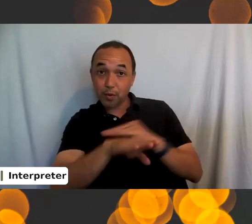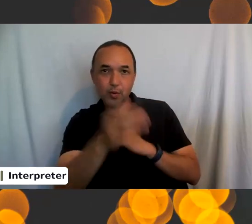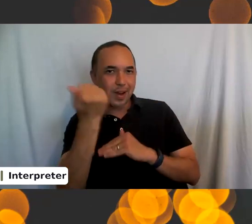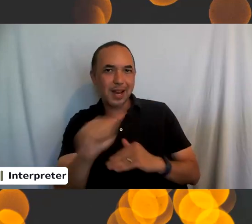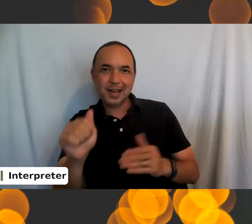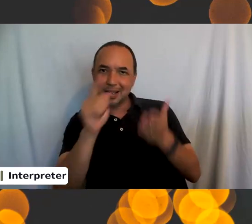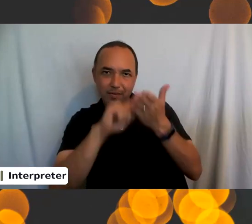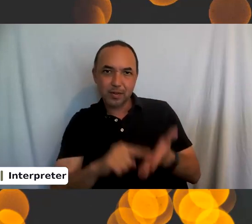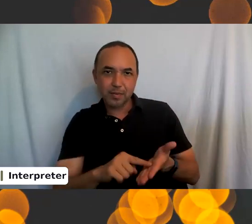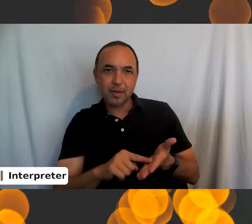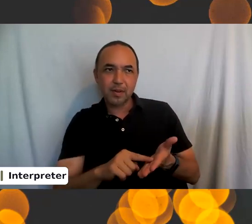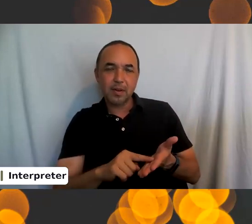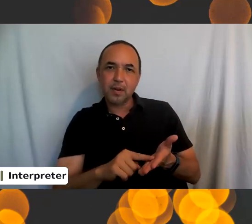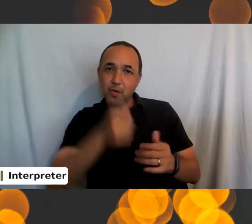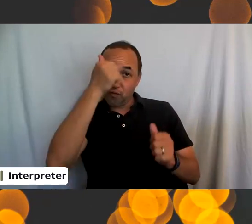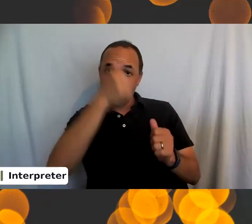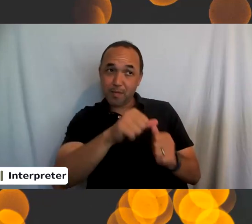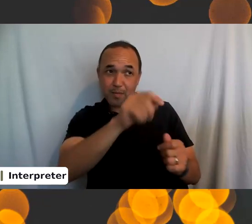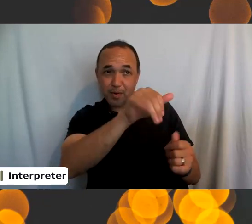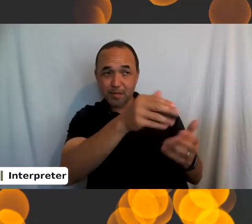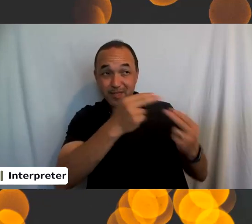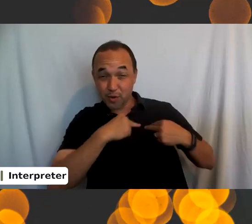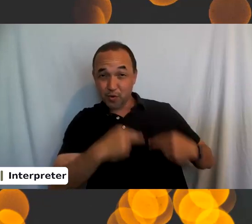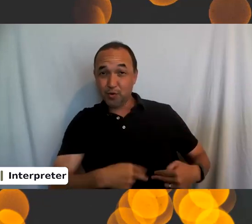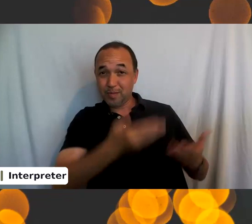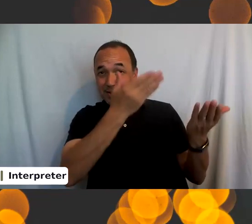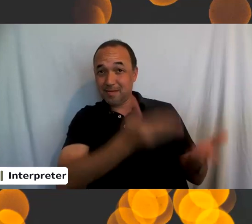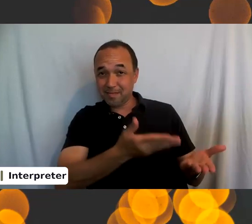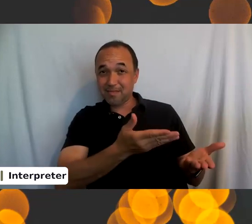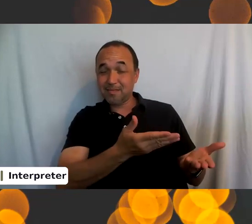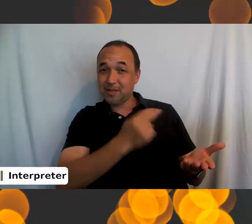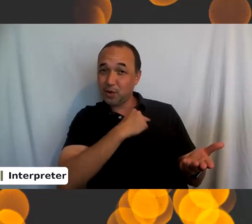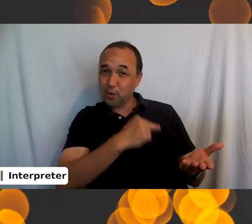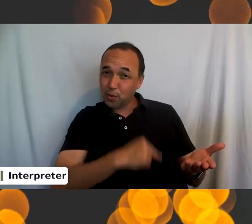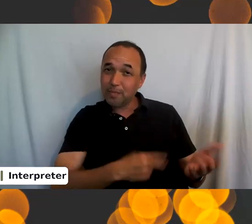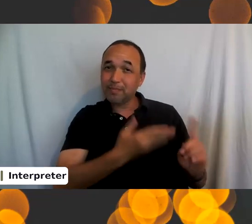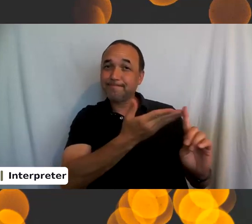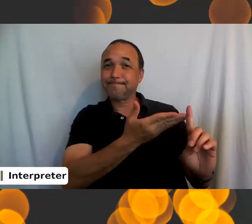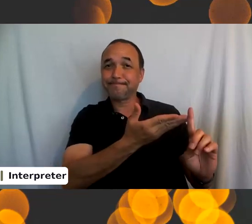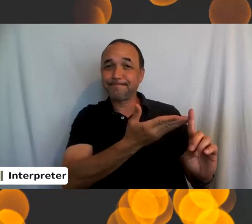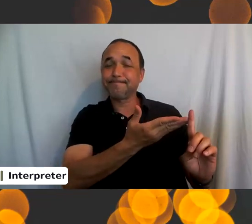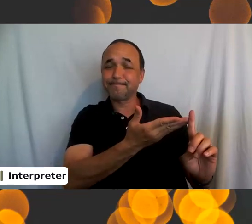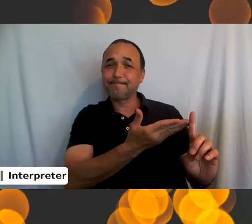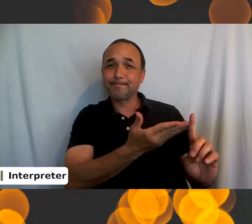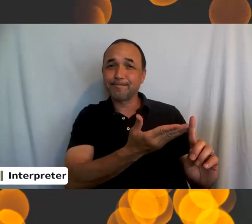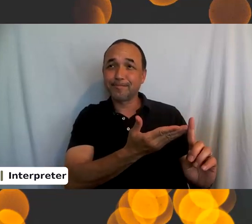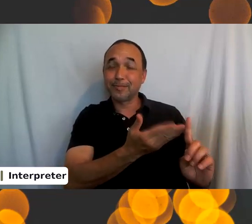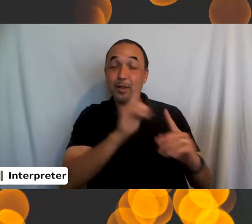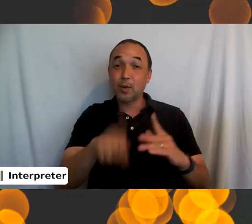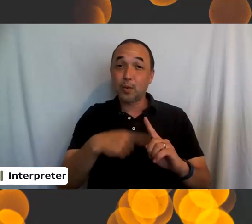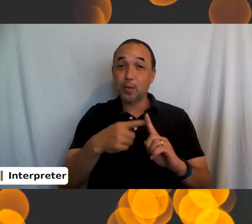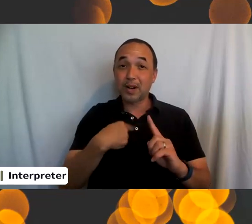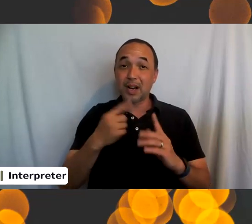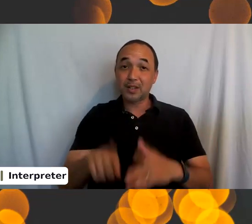investigation. Humanize them is the biggest thing, the biggest message I can give. You know, when I go into an investigation,